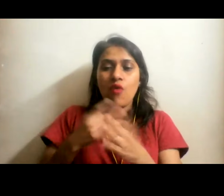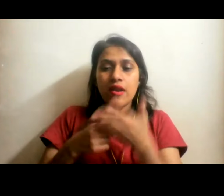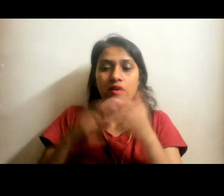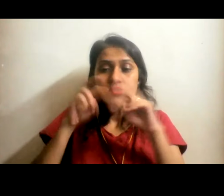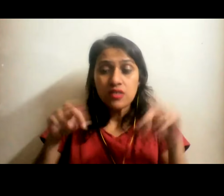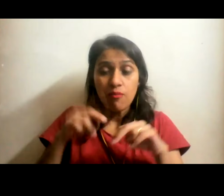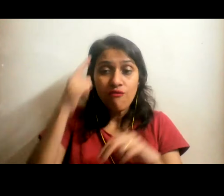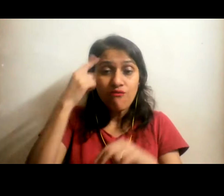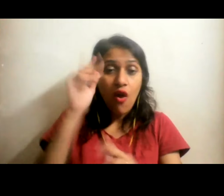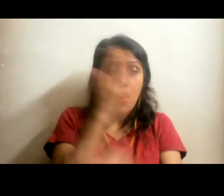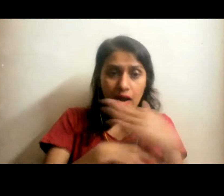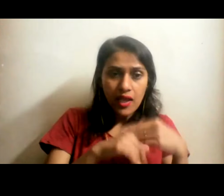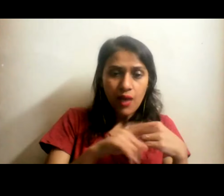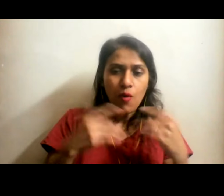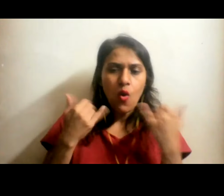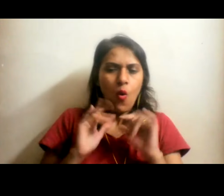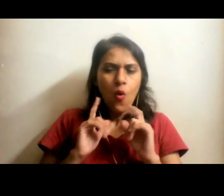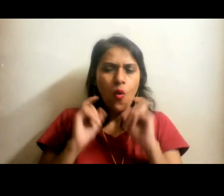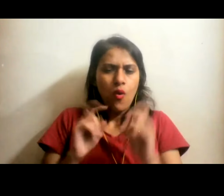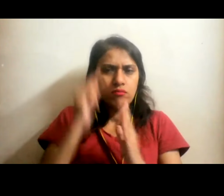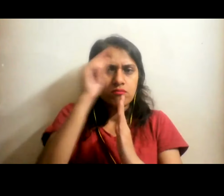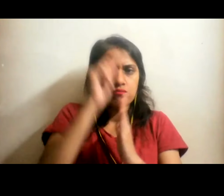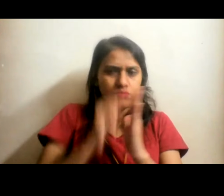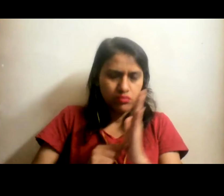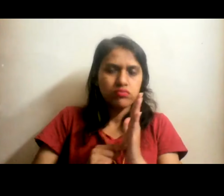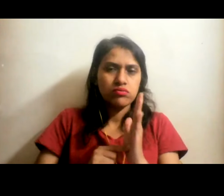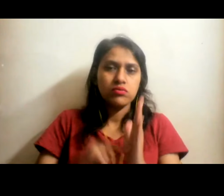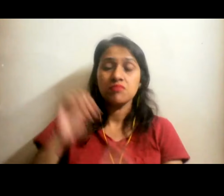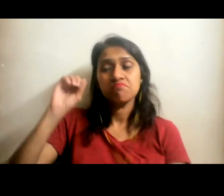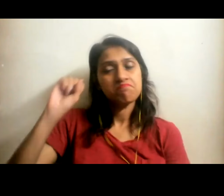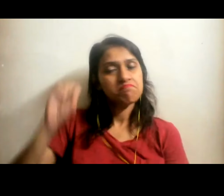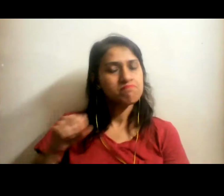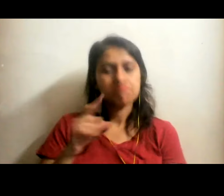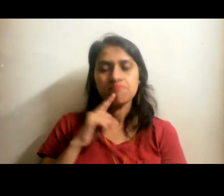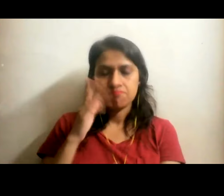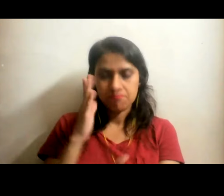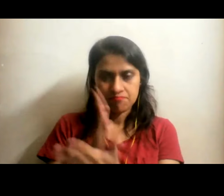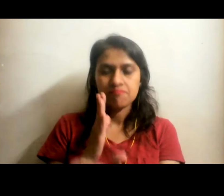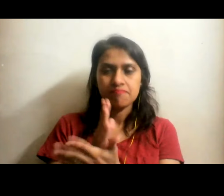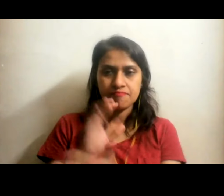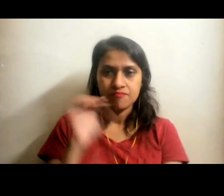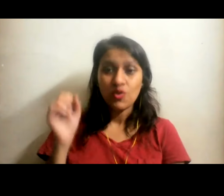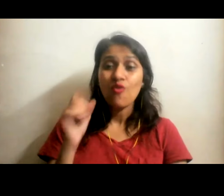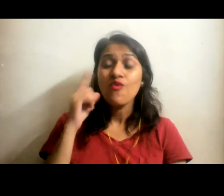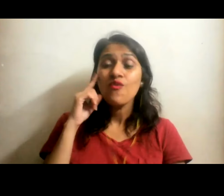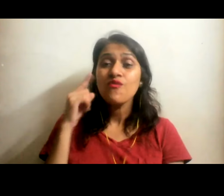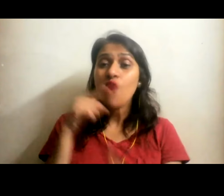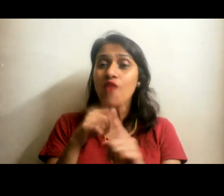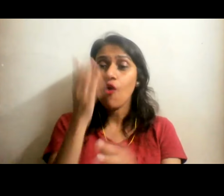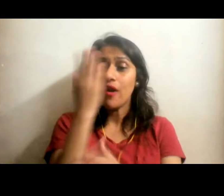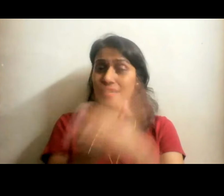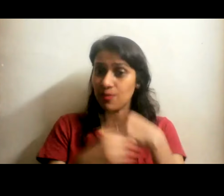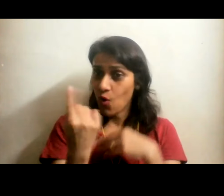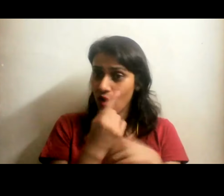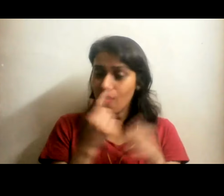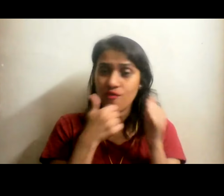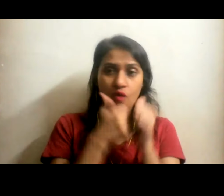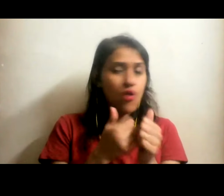research? Okay. I think this is a very important question, not only from the point of view of disability or ability,